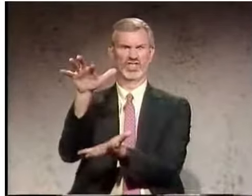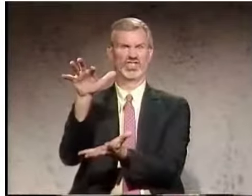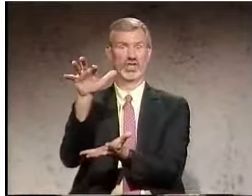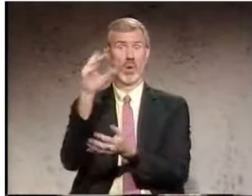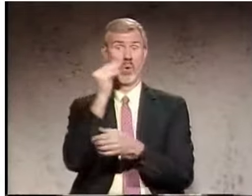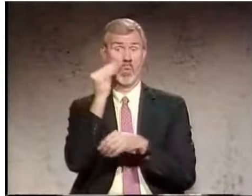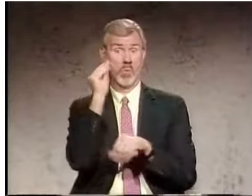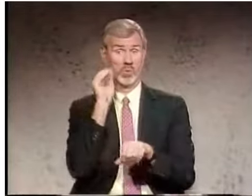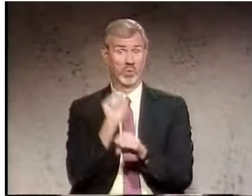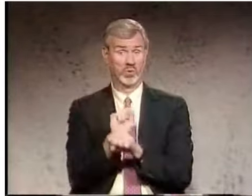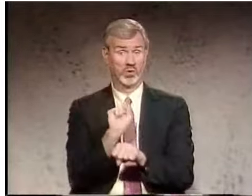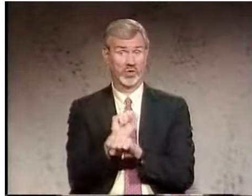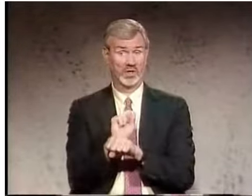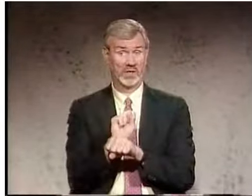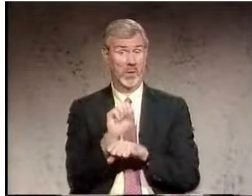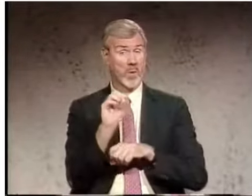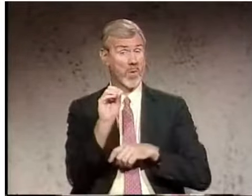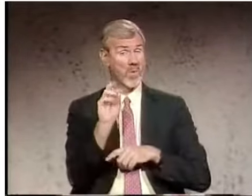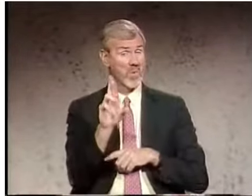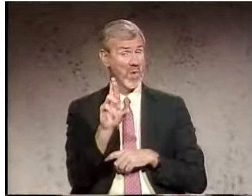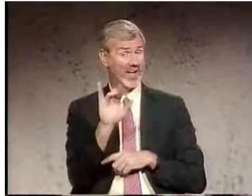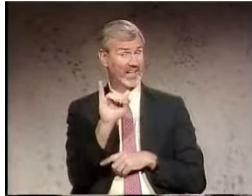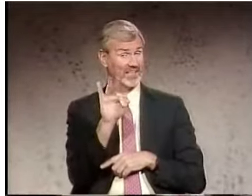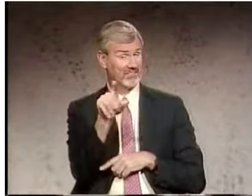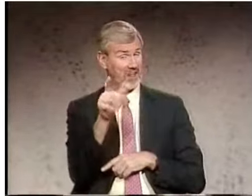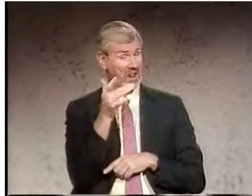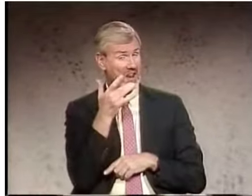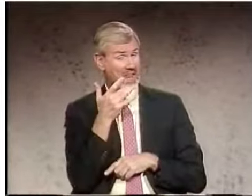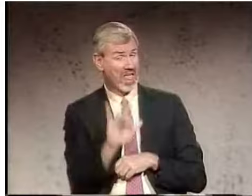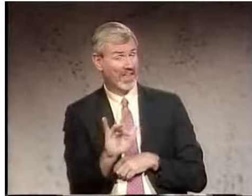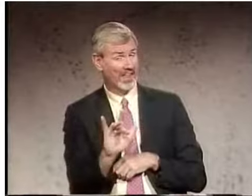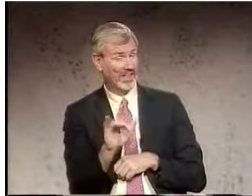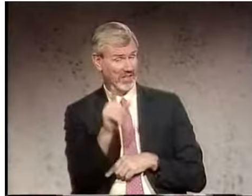I have this much homework, or